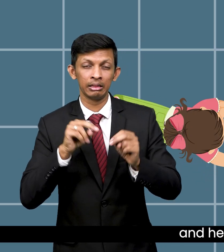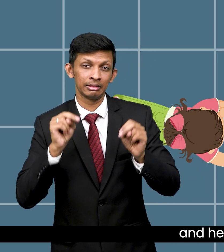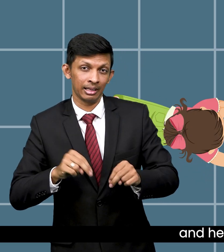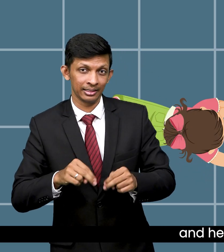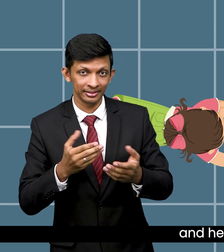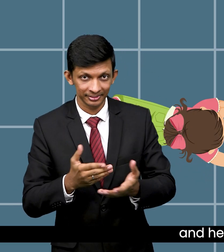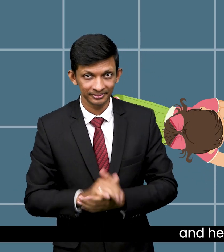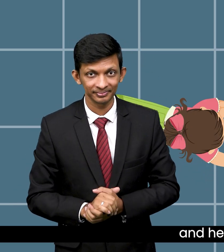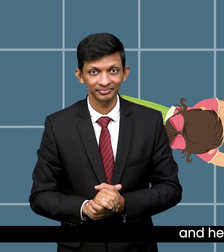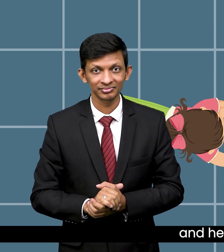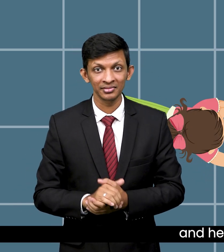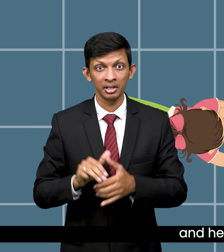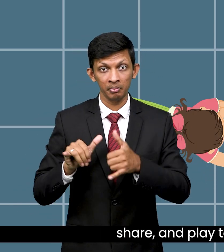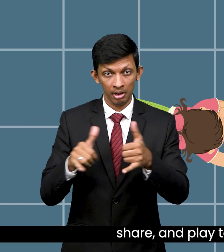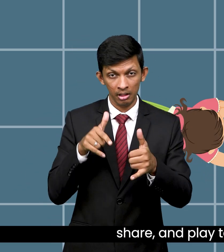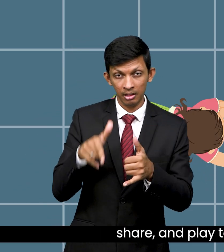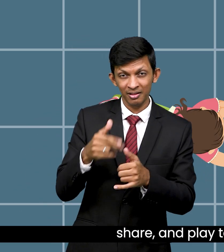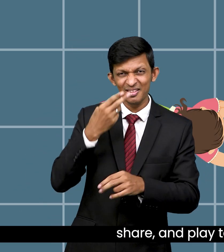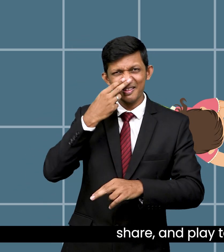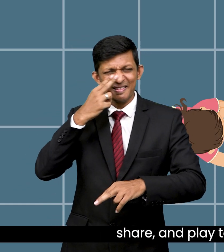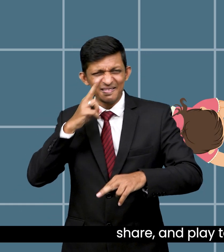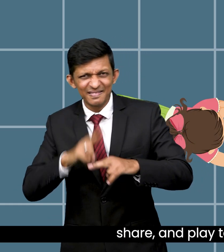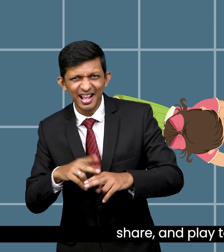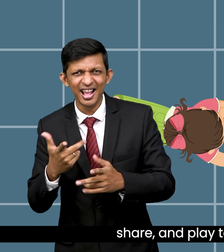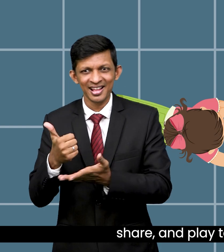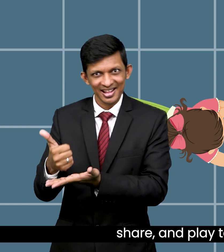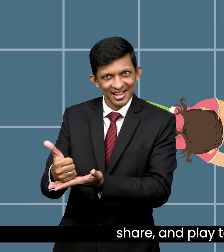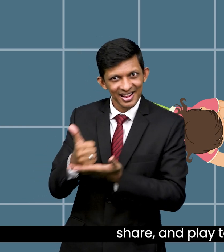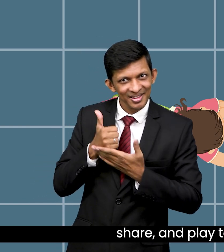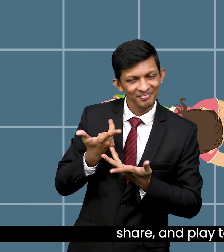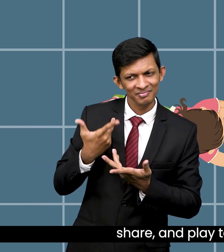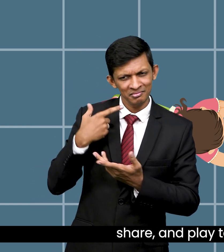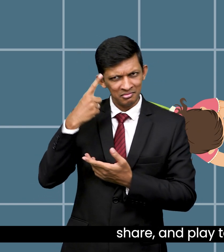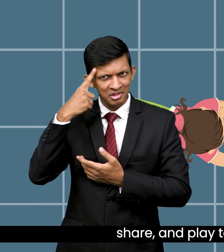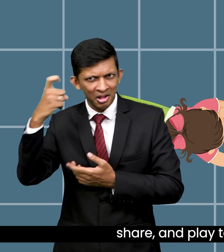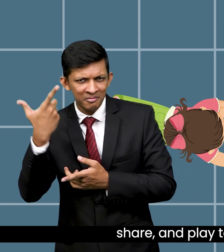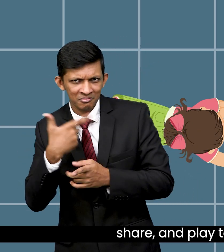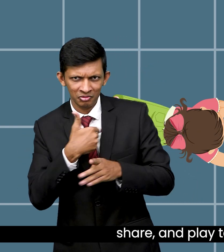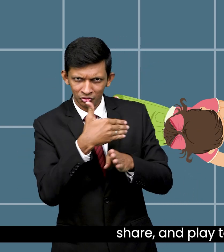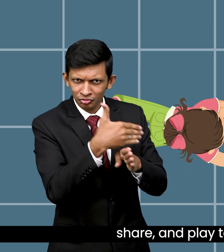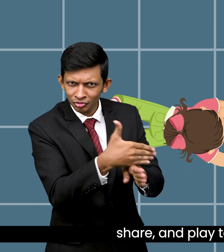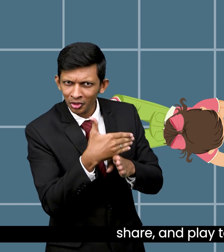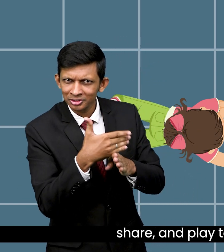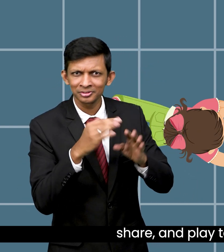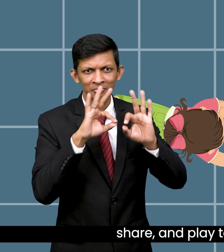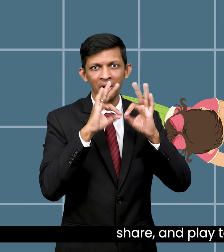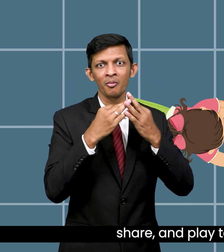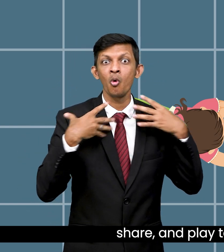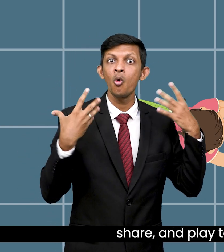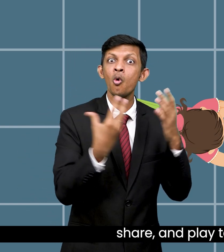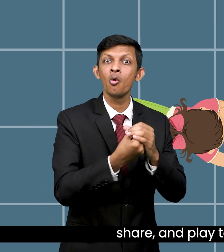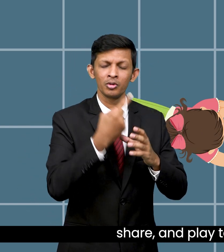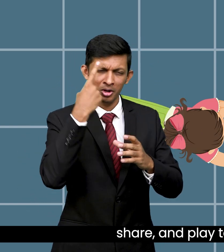fun and help us think, share, and play together with family.